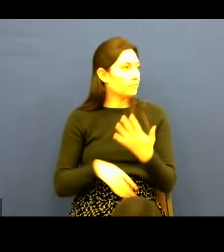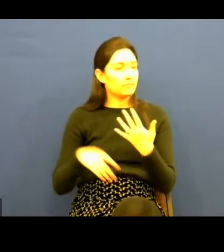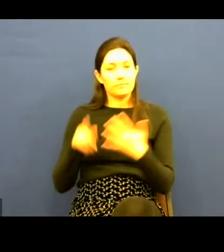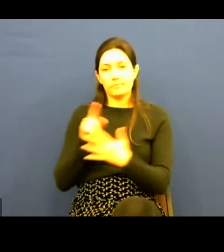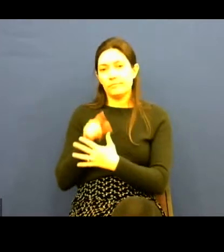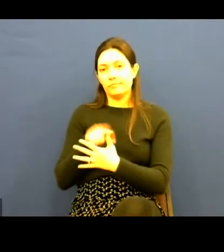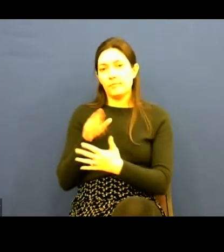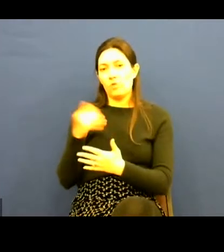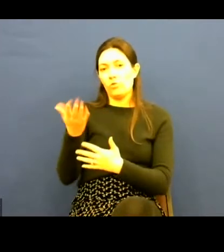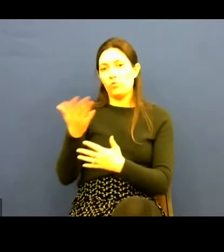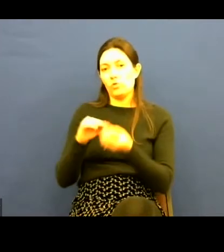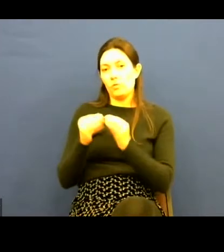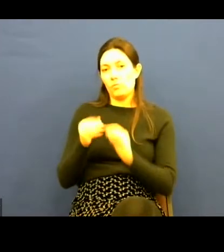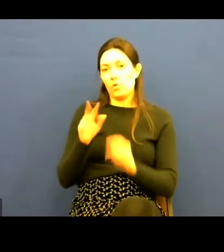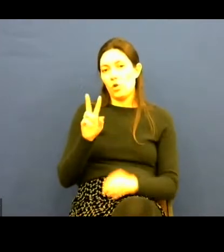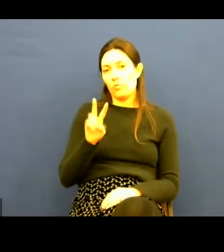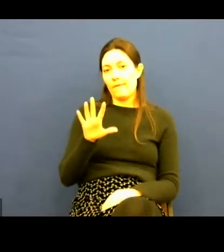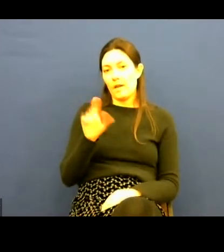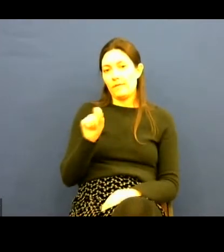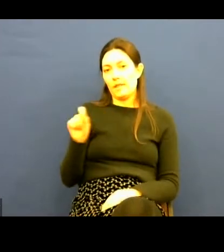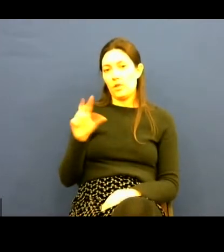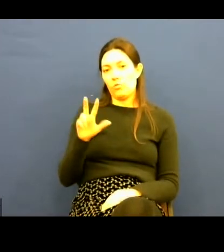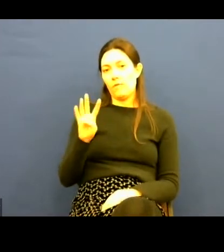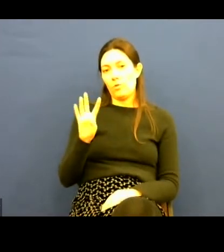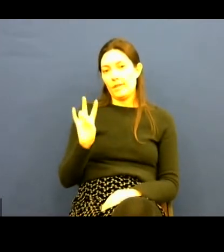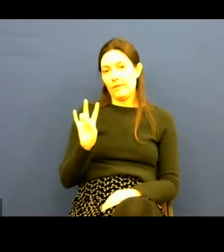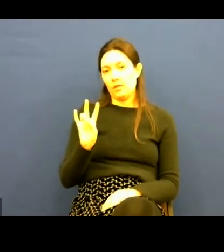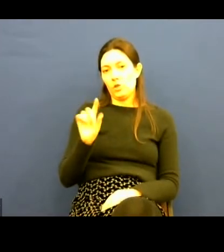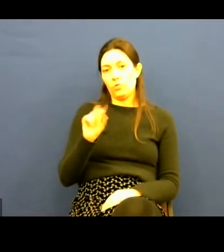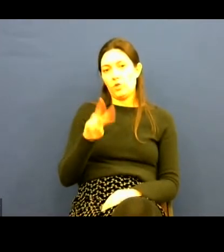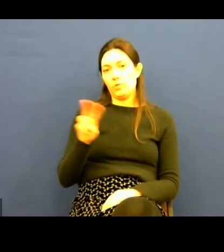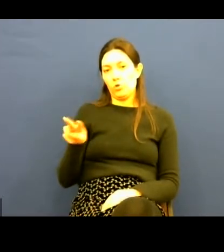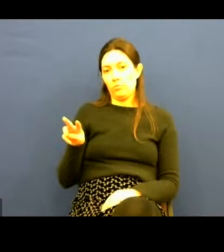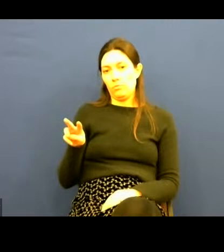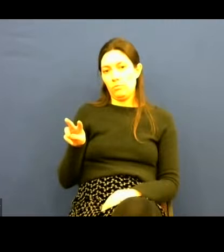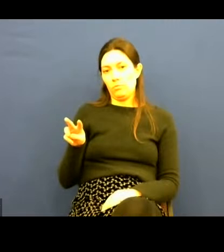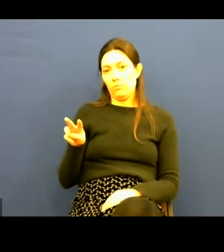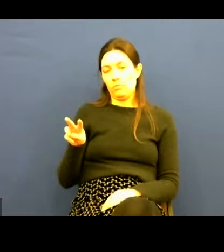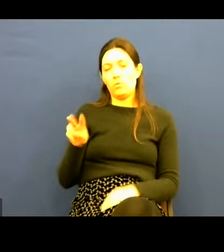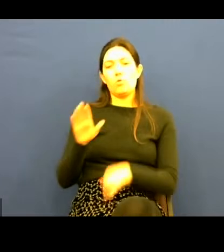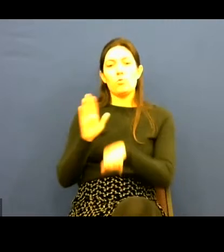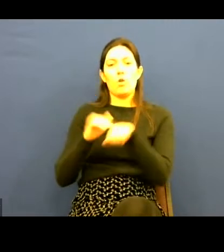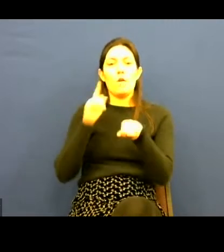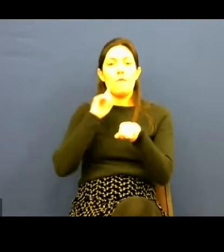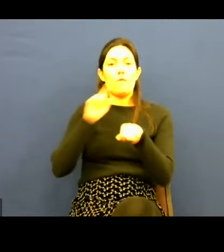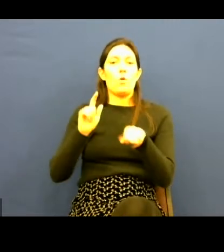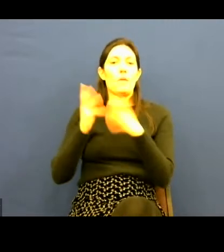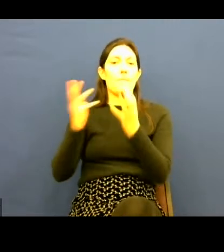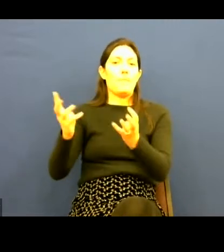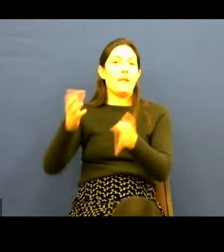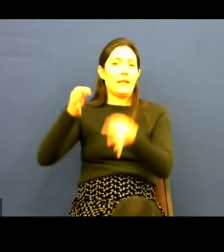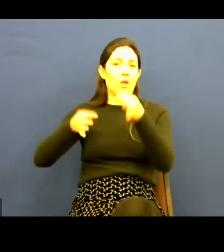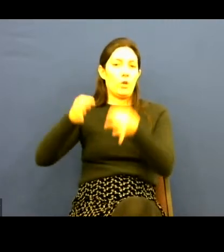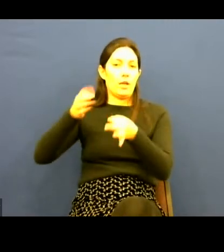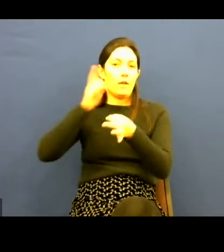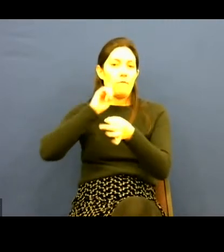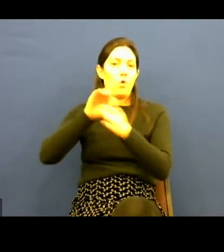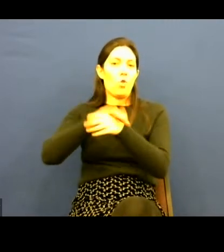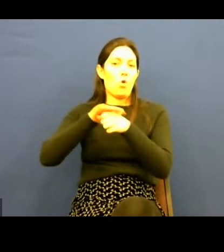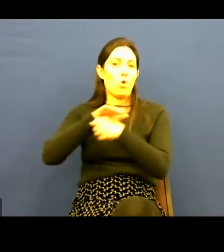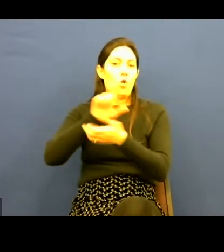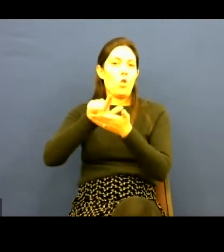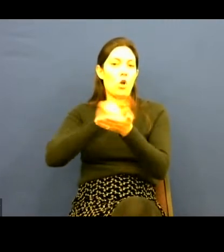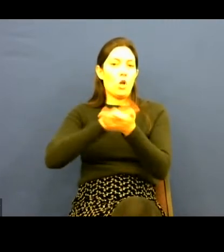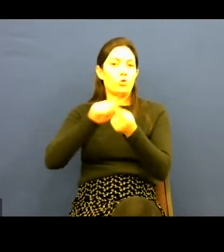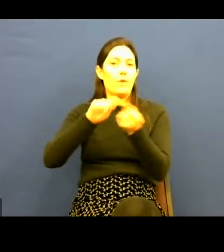board members, I have resolution number 25-347, 2022 to call for a public hearing on a local law to amend the Henrietta